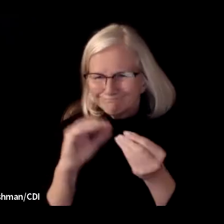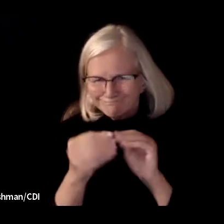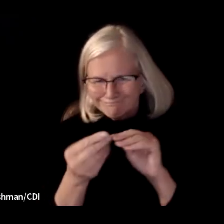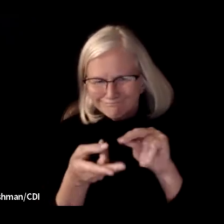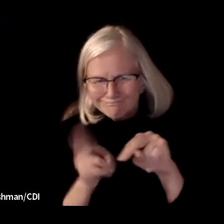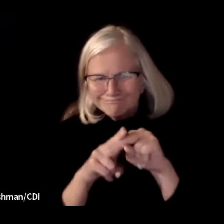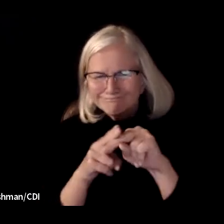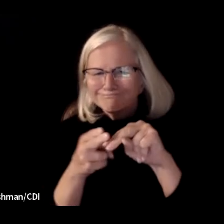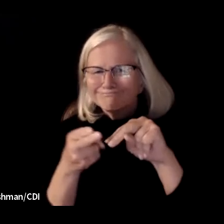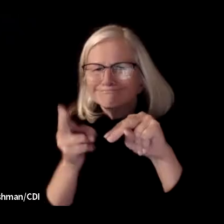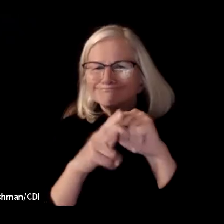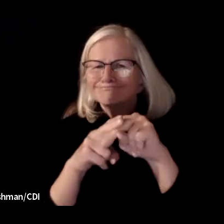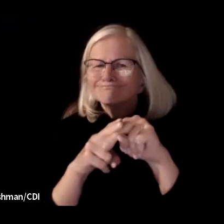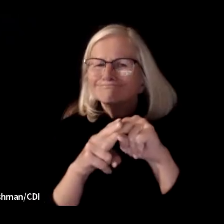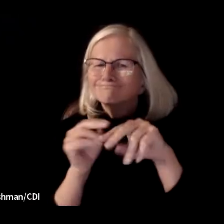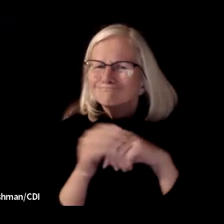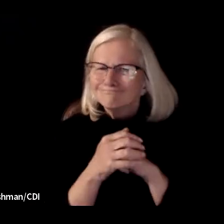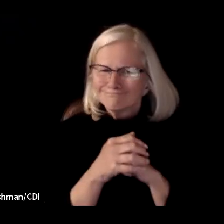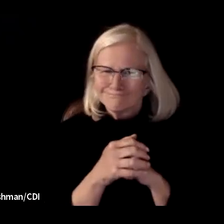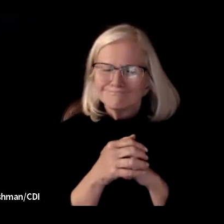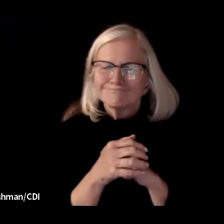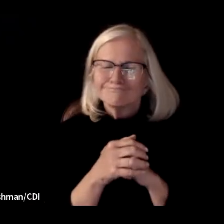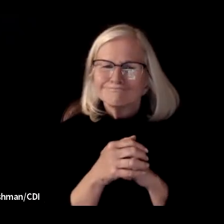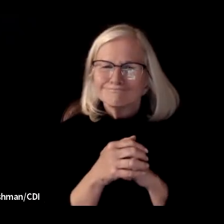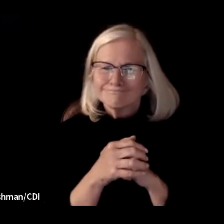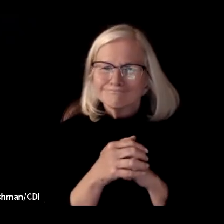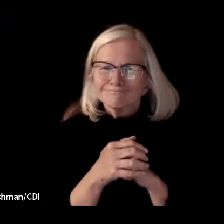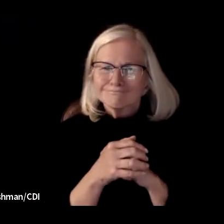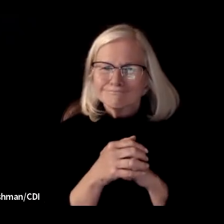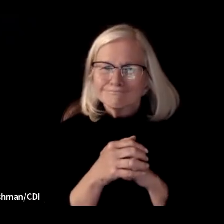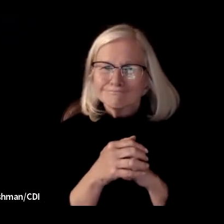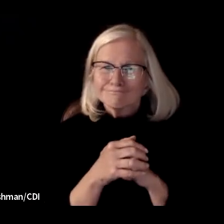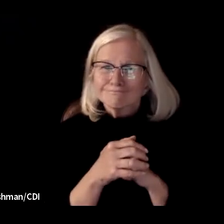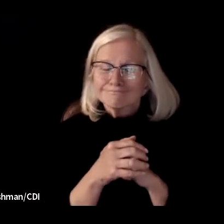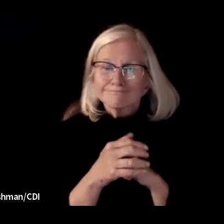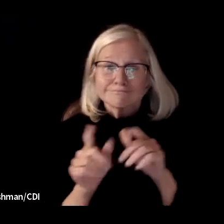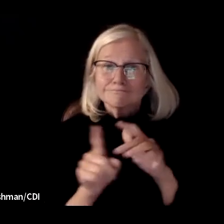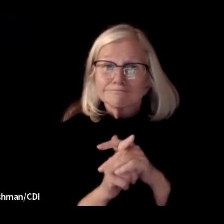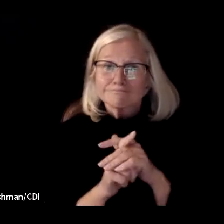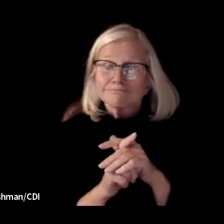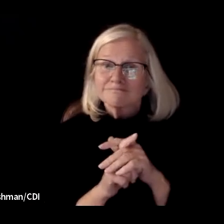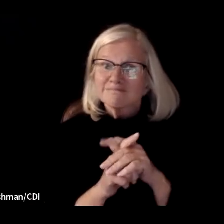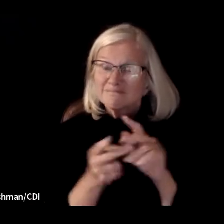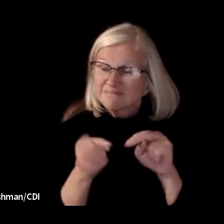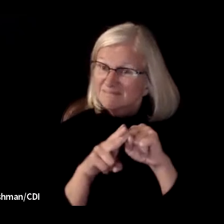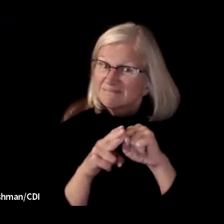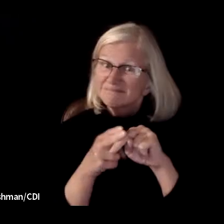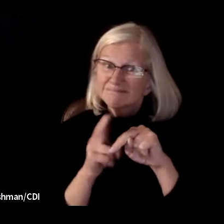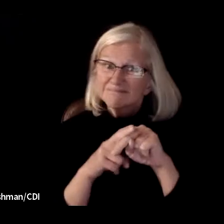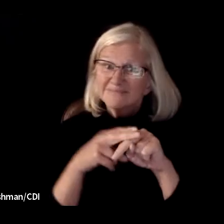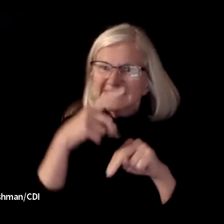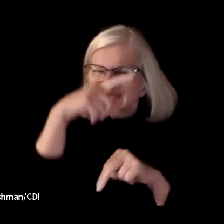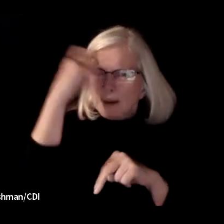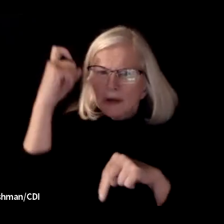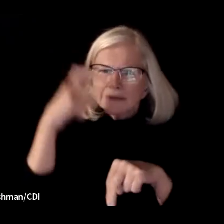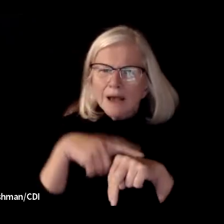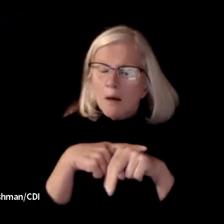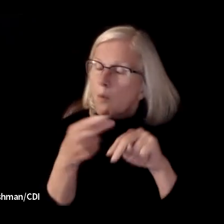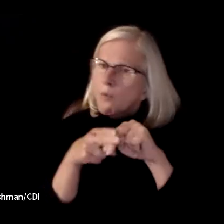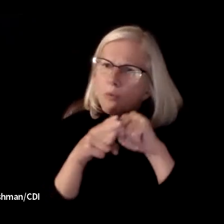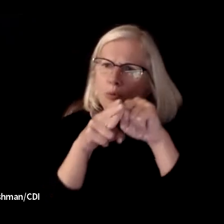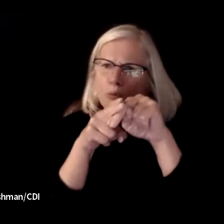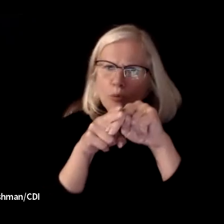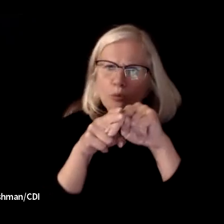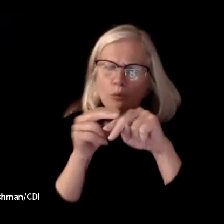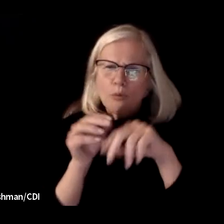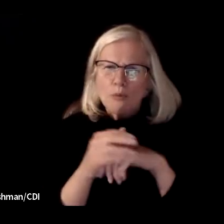system. There has been an unexpected and truly unprecedented summertime surge of a typical winter respiratory virus known